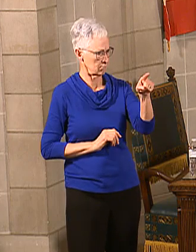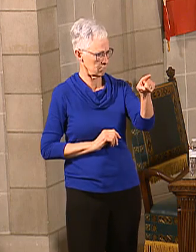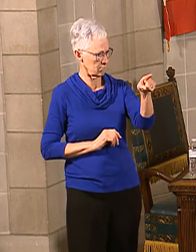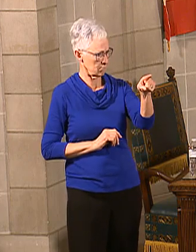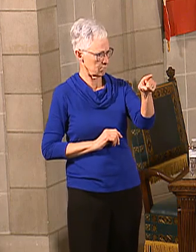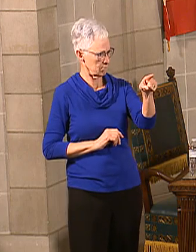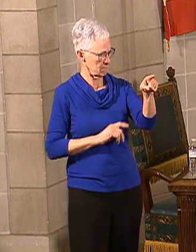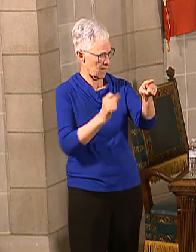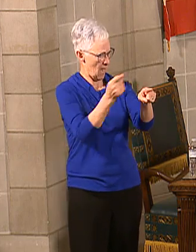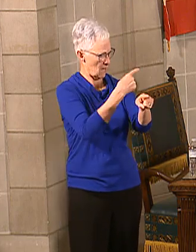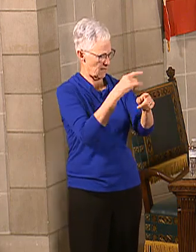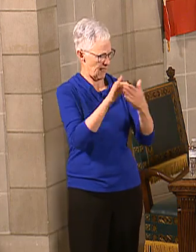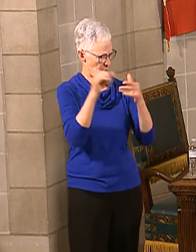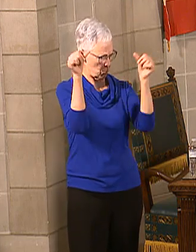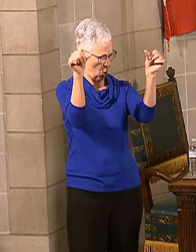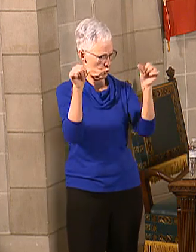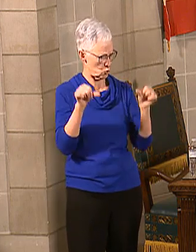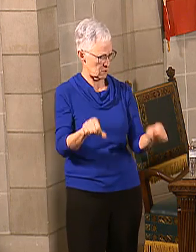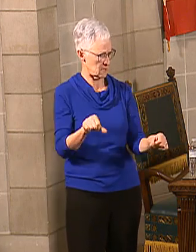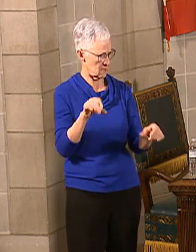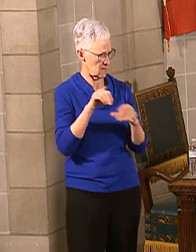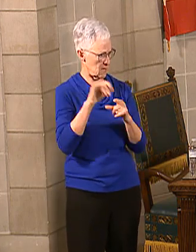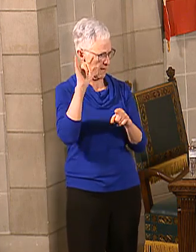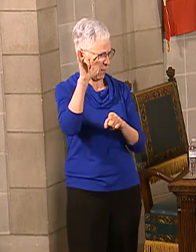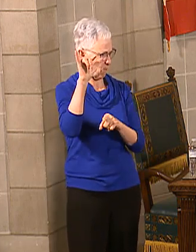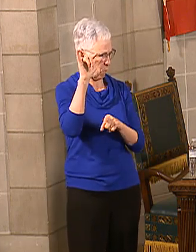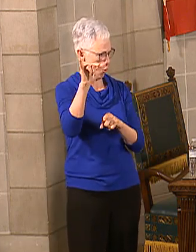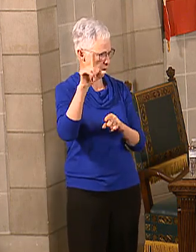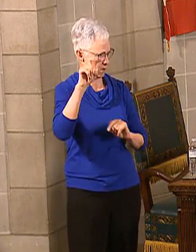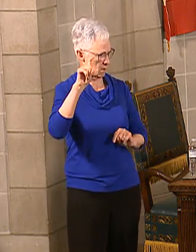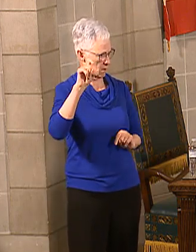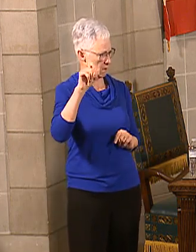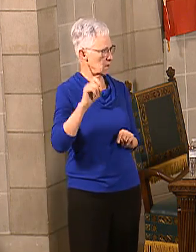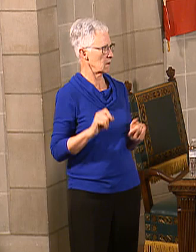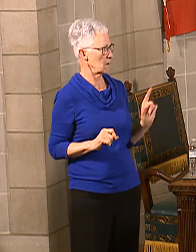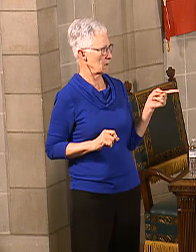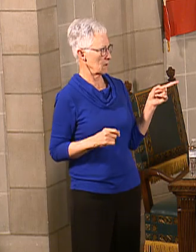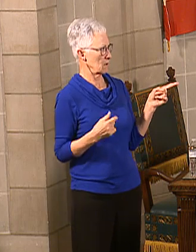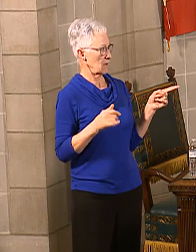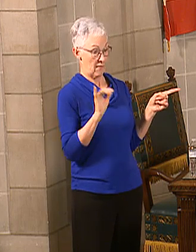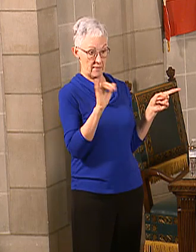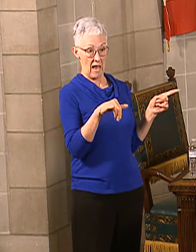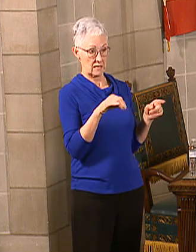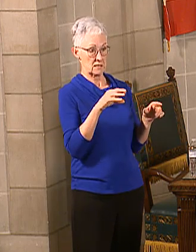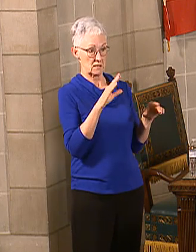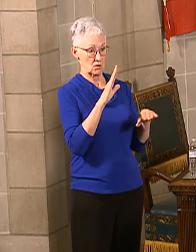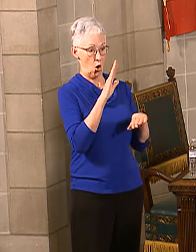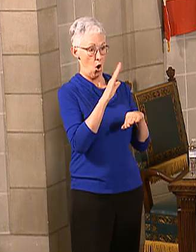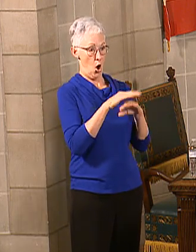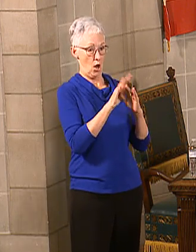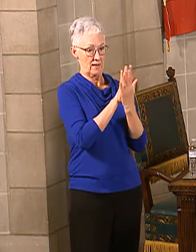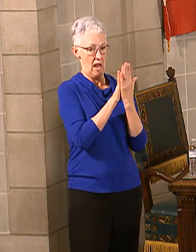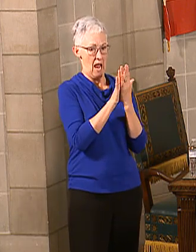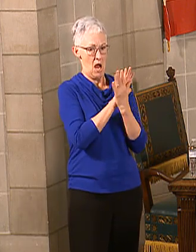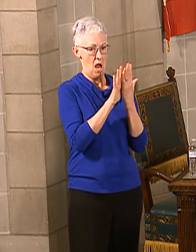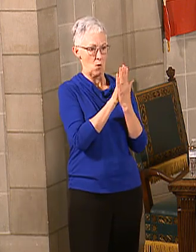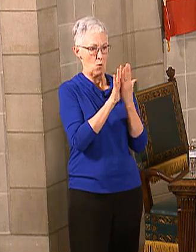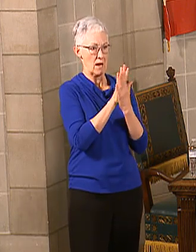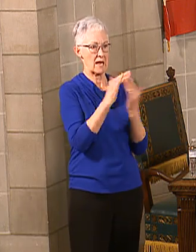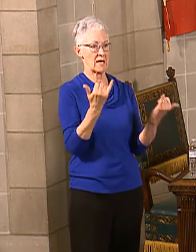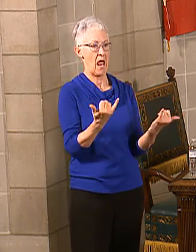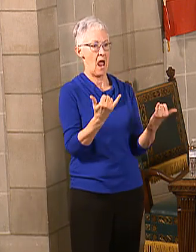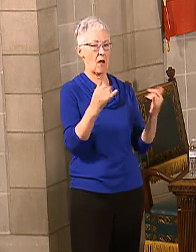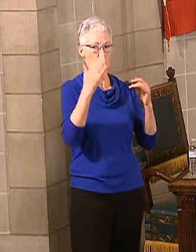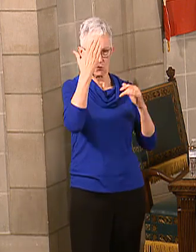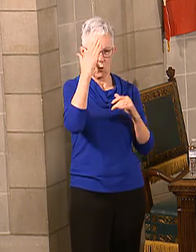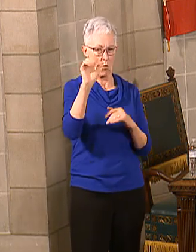airports? So in fact, we actually have it on our highways right now, that we are posting that everybody who's coming into the state, you'll see it, the signs we use for Amber